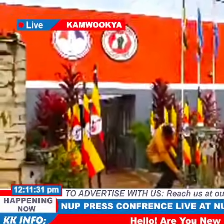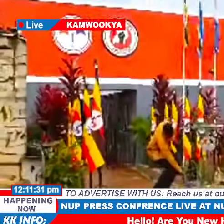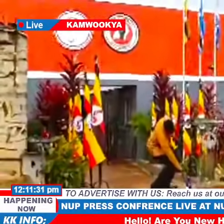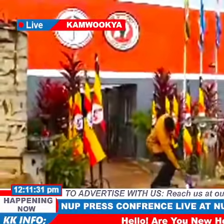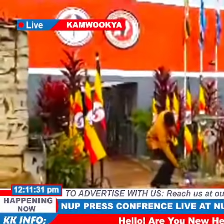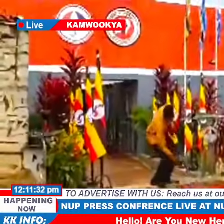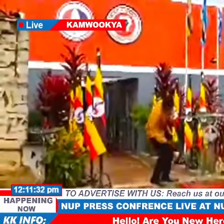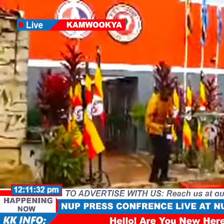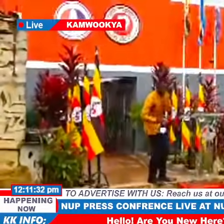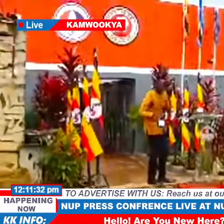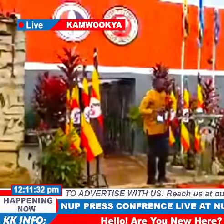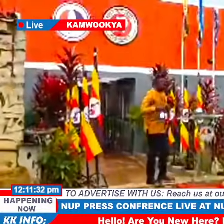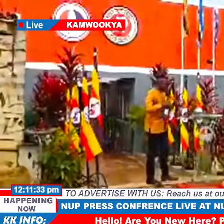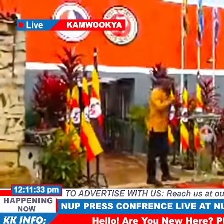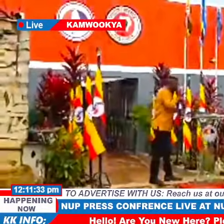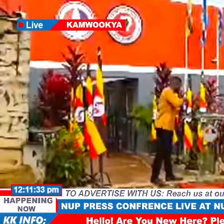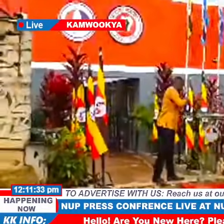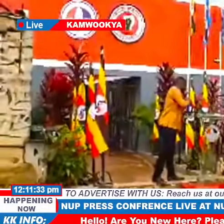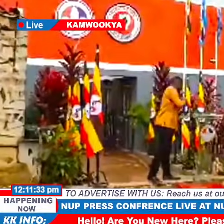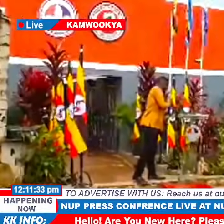Thank you, sir.